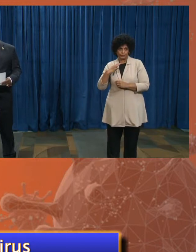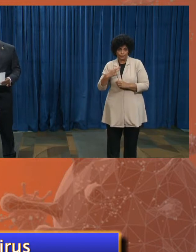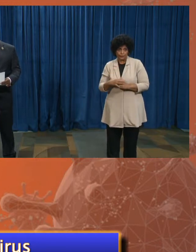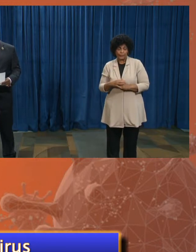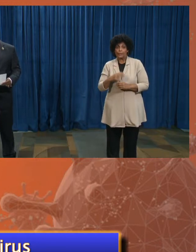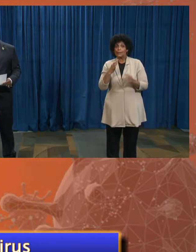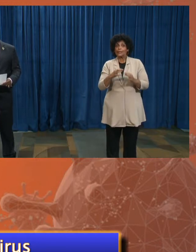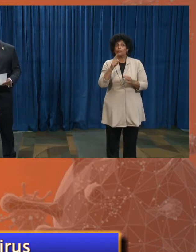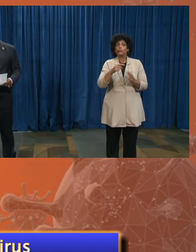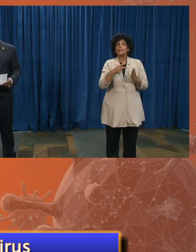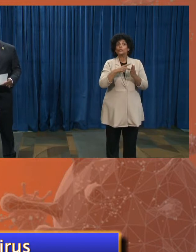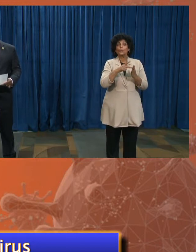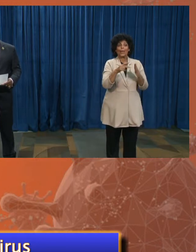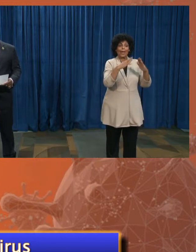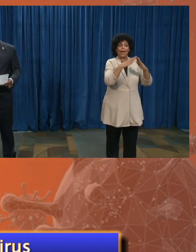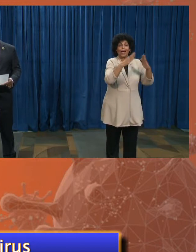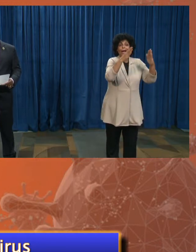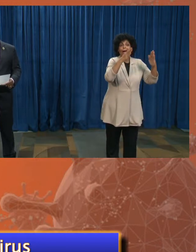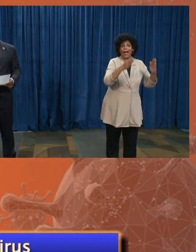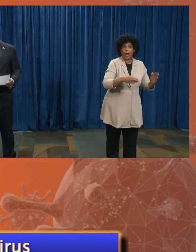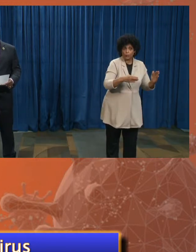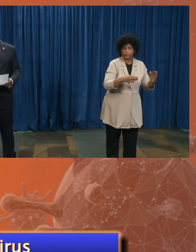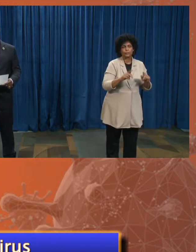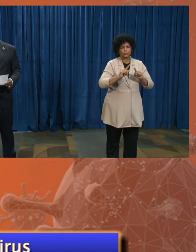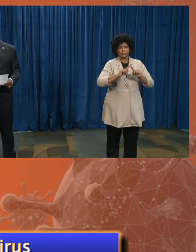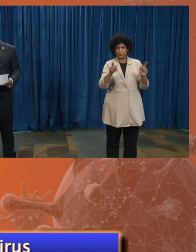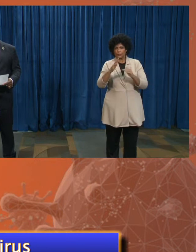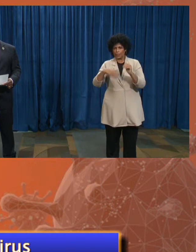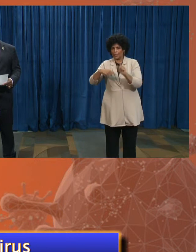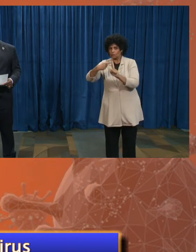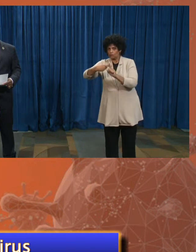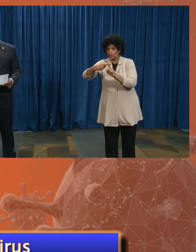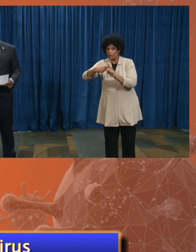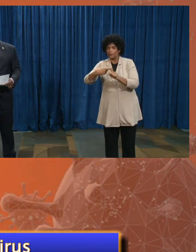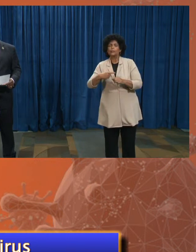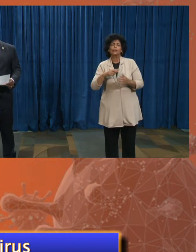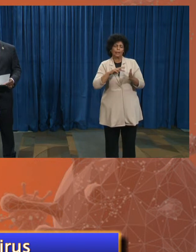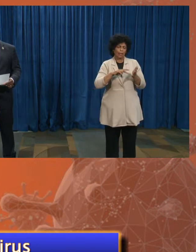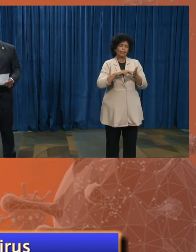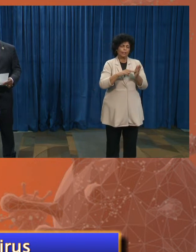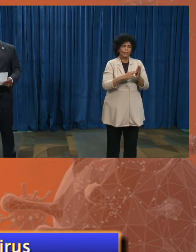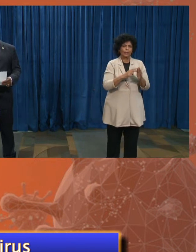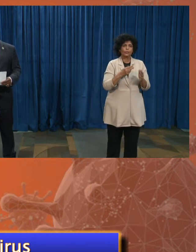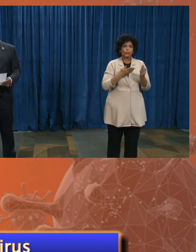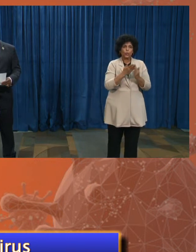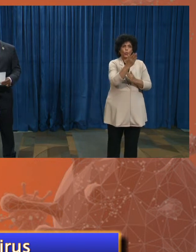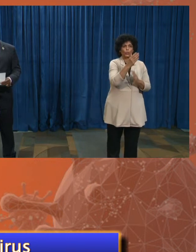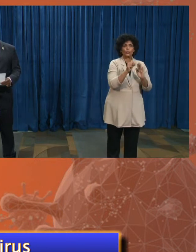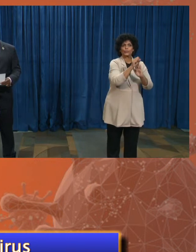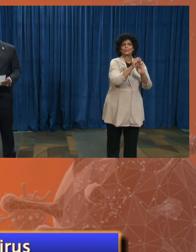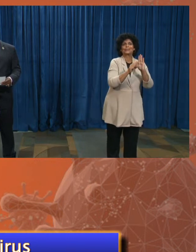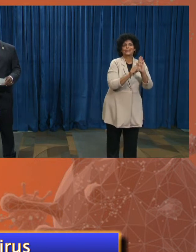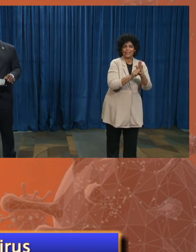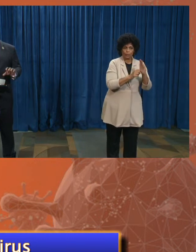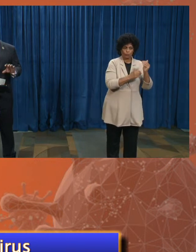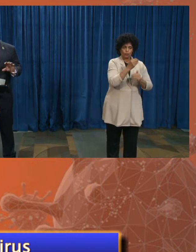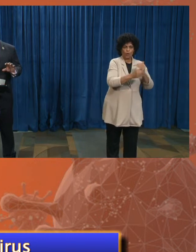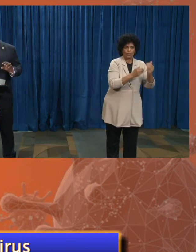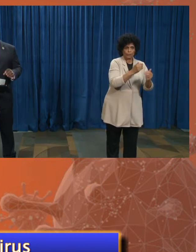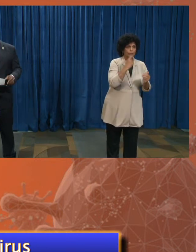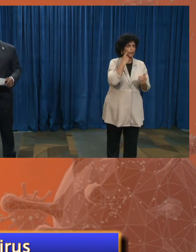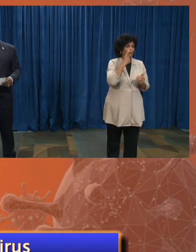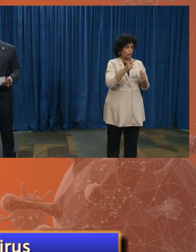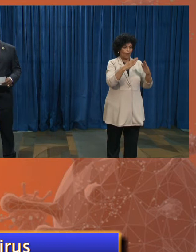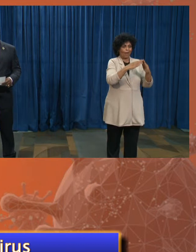mortgage payments, then you have to make application through the state's processes. Our